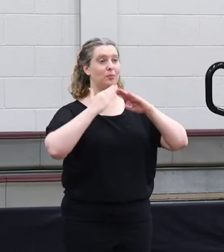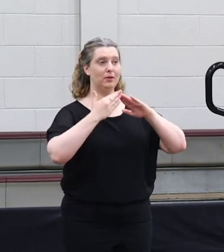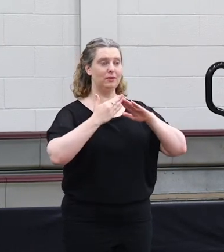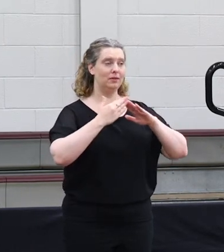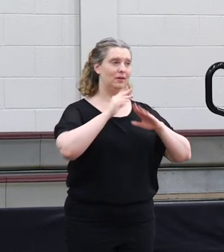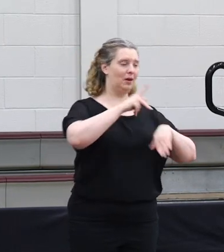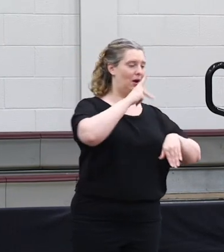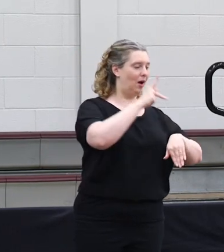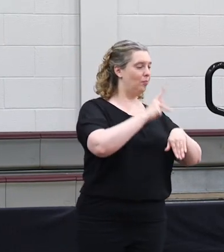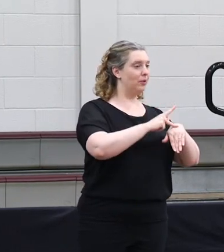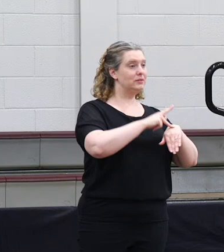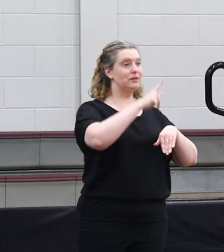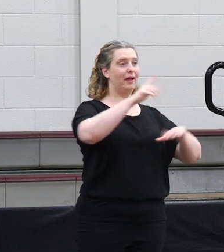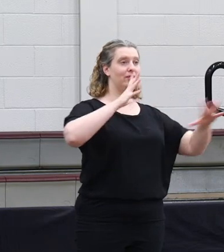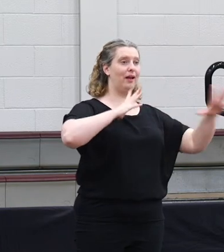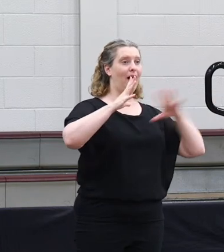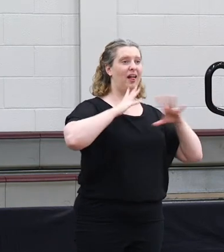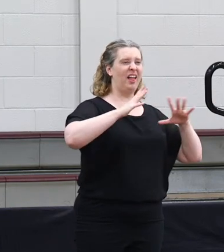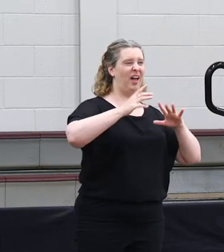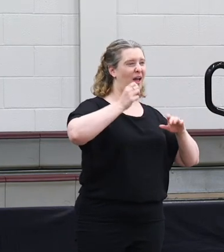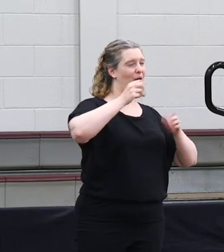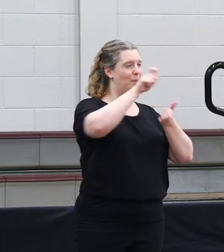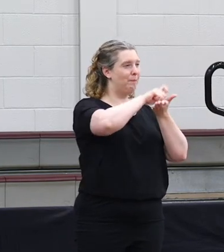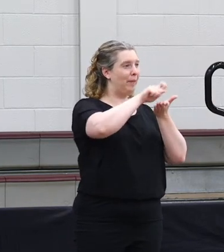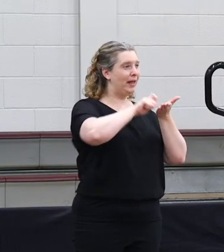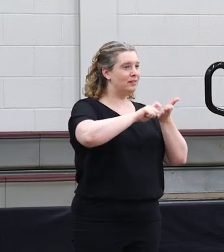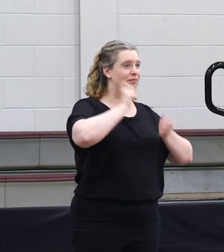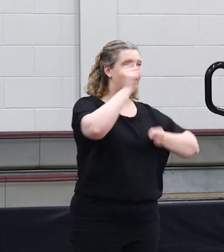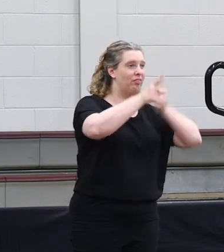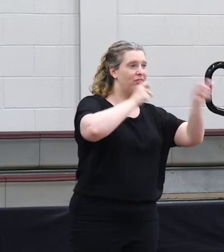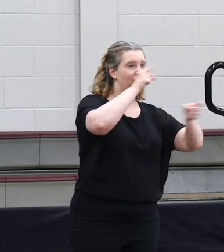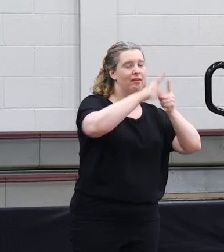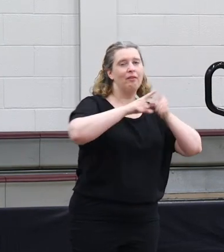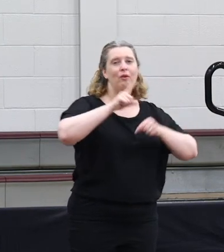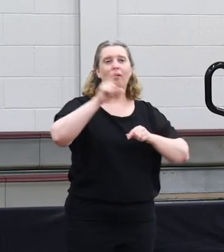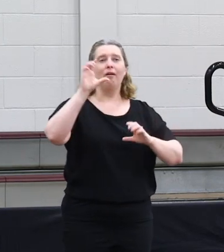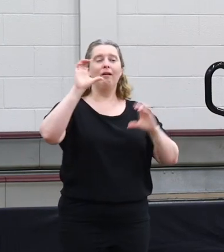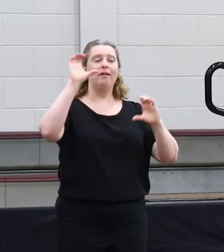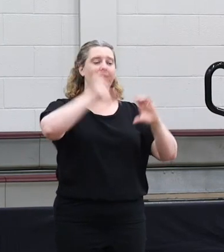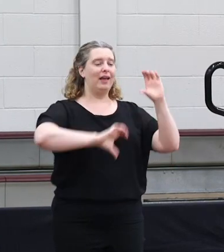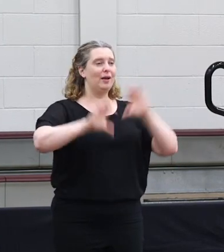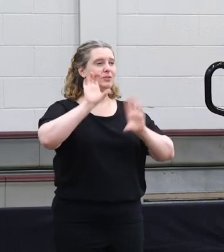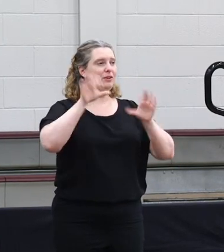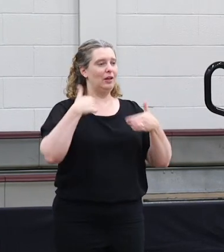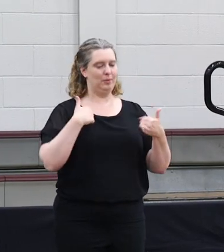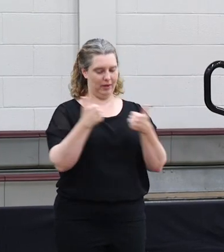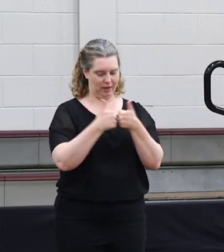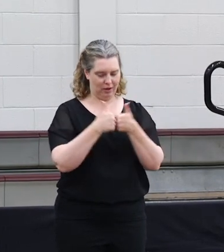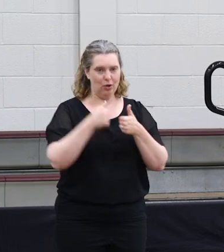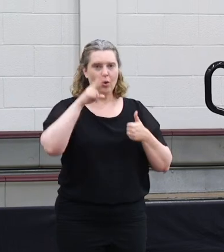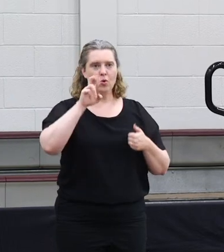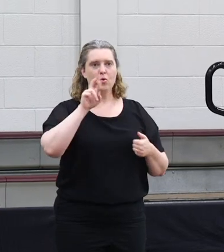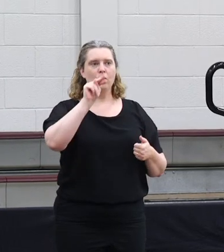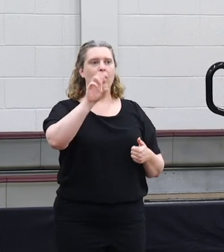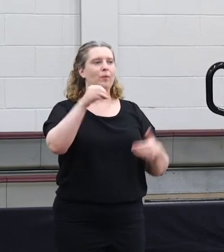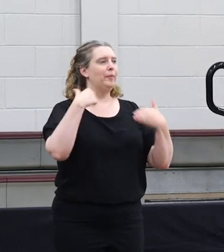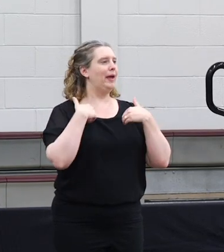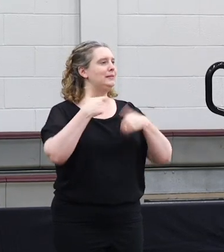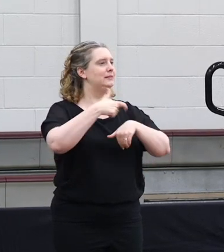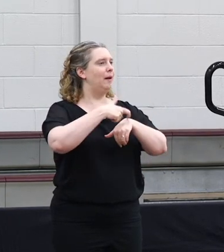our principals throwing holiday-themed pencils at us during Festivus, or my chemistry class sitting down and playing a game of Uno when there was extra